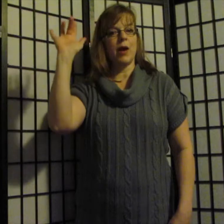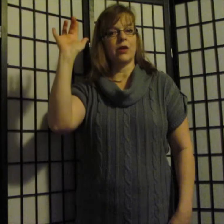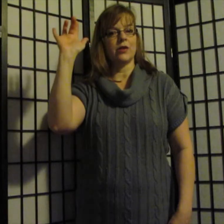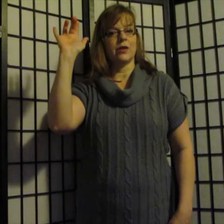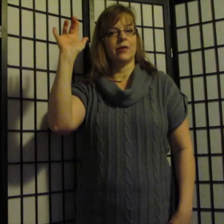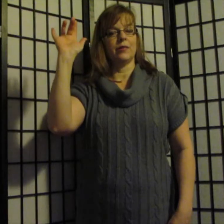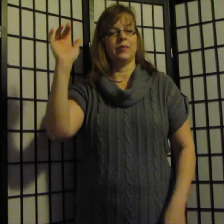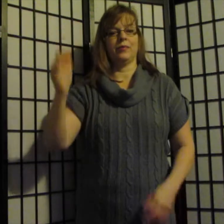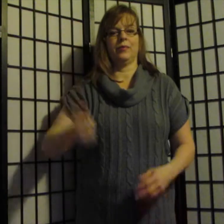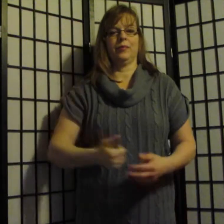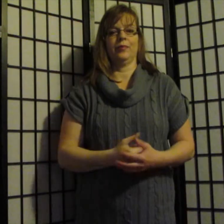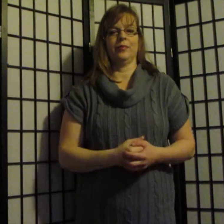Smart.